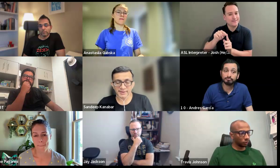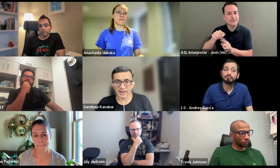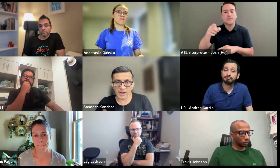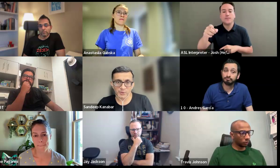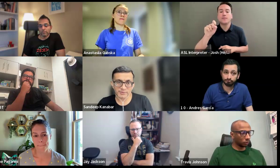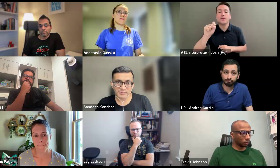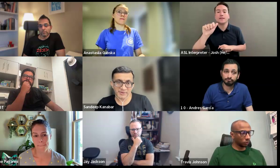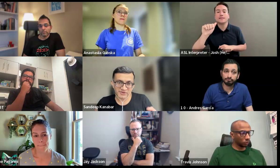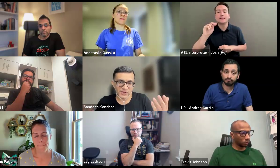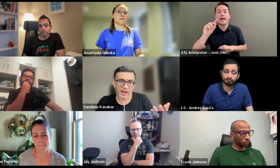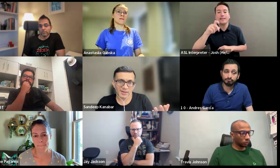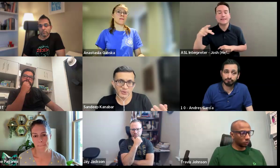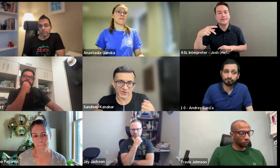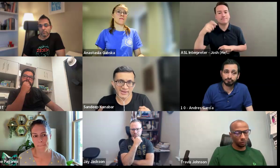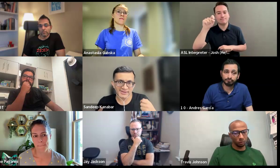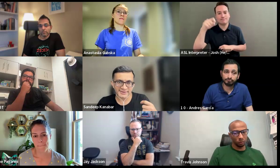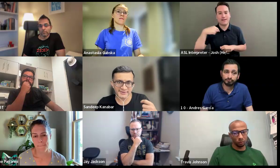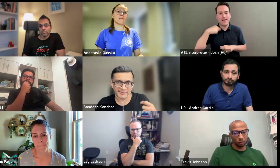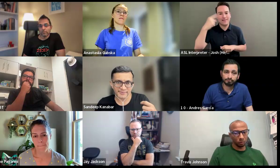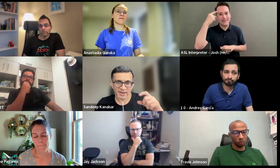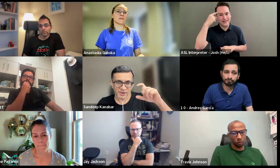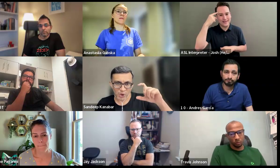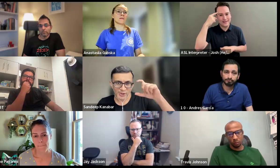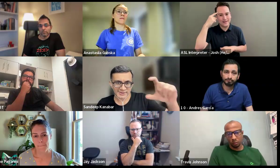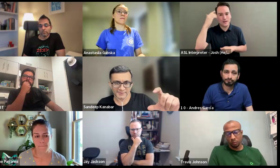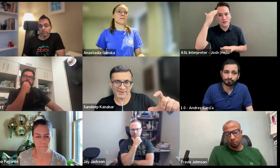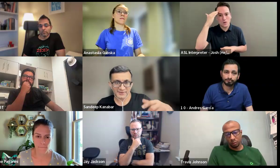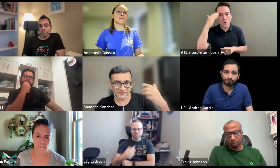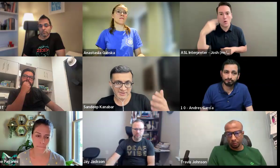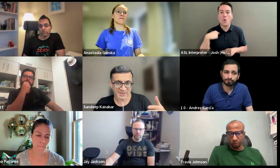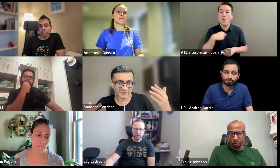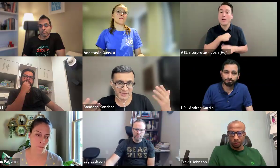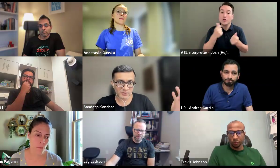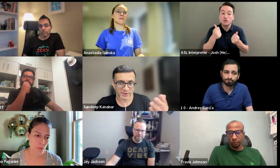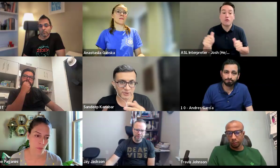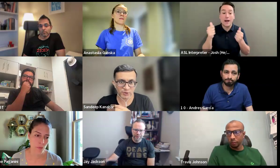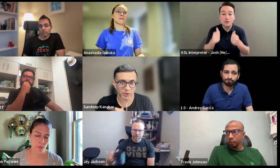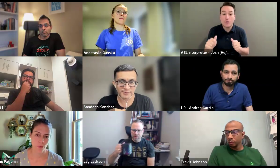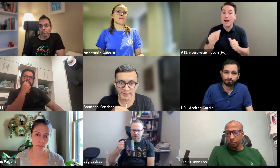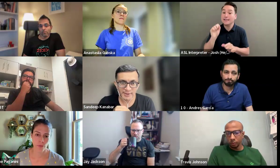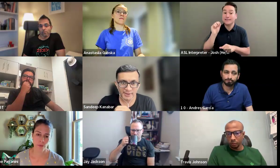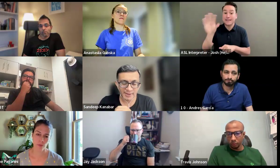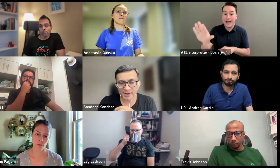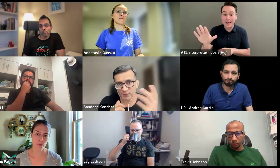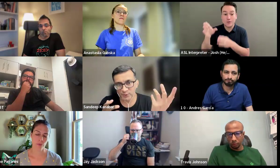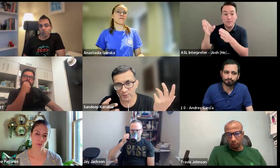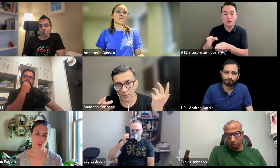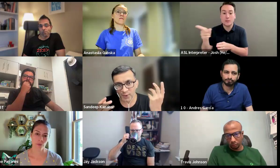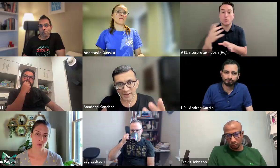thinking aloud. Maybe we try sending them a short snippet and we see if that is working or not. Like I don't know why